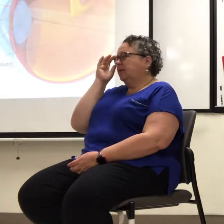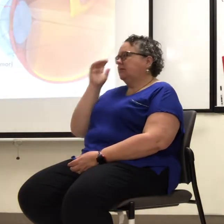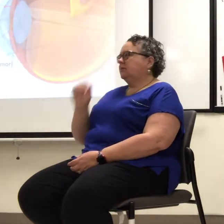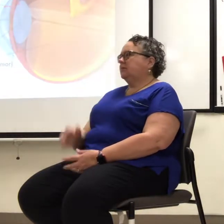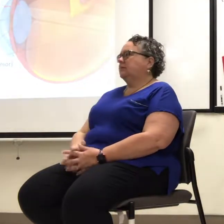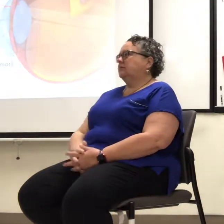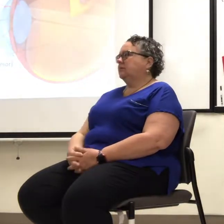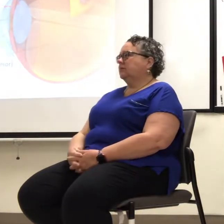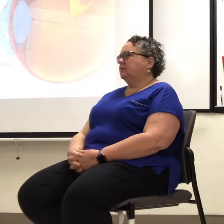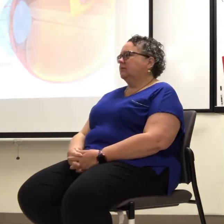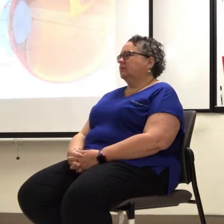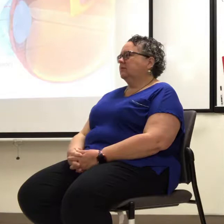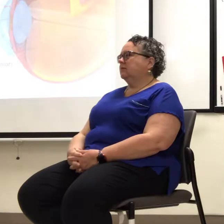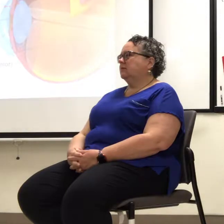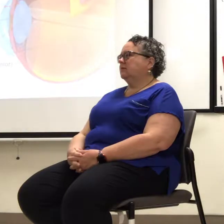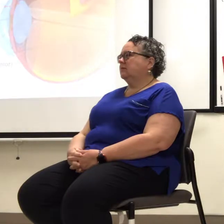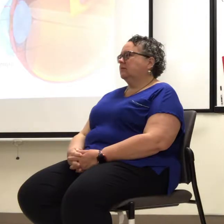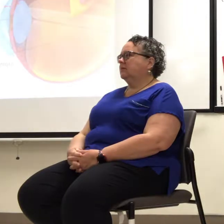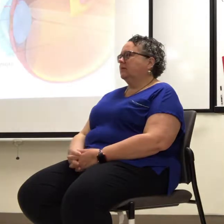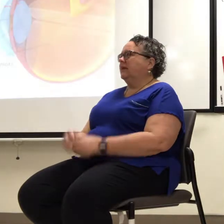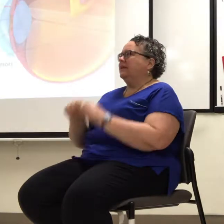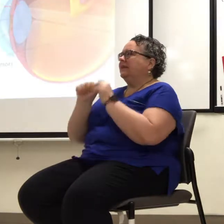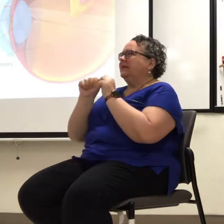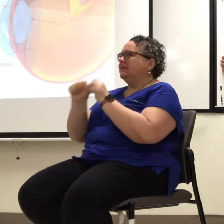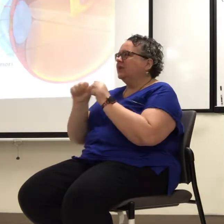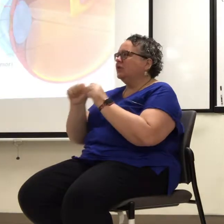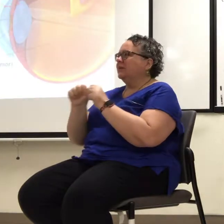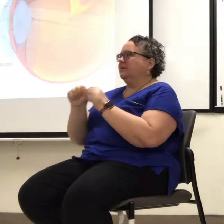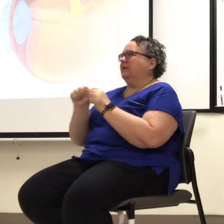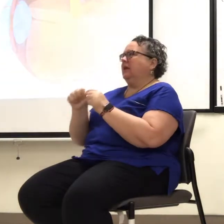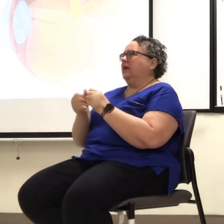And is continuously replenished.